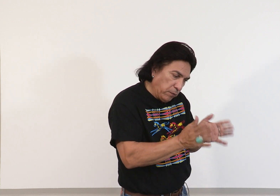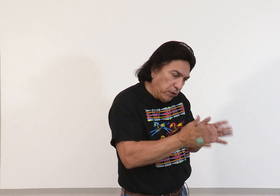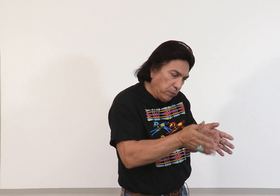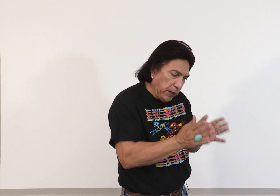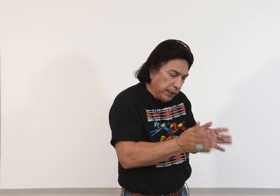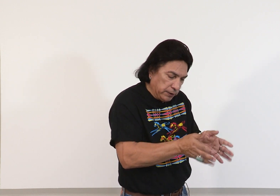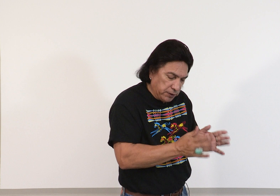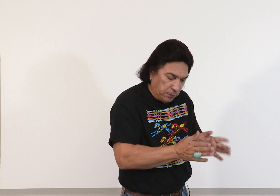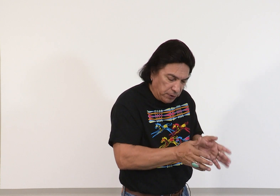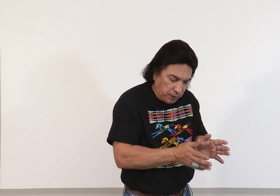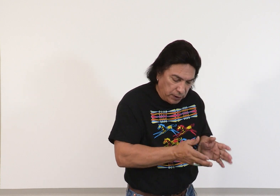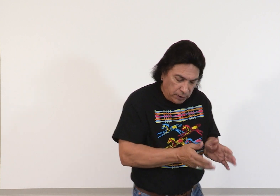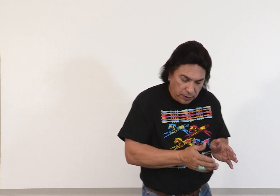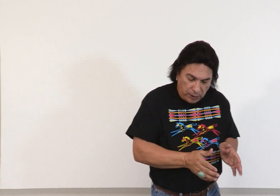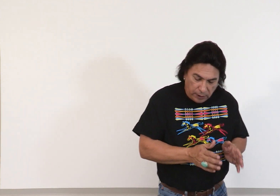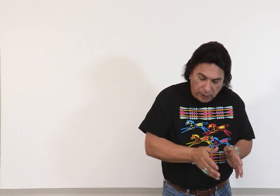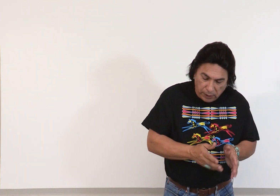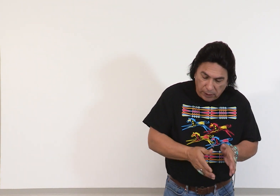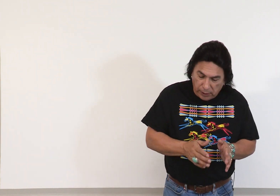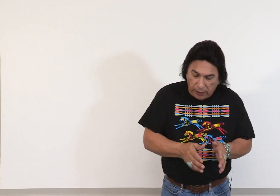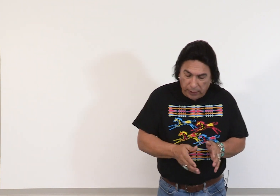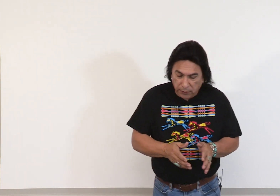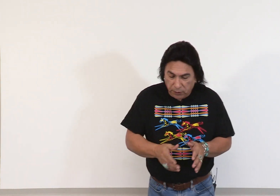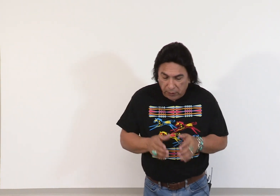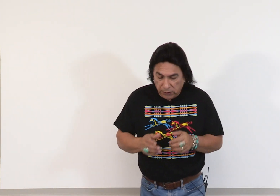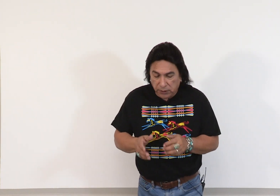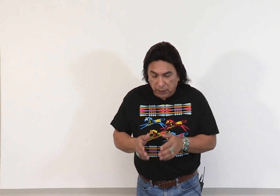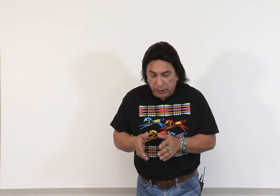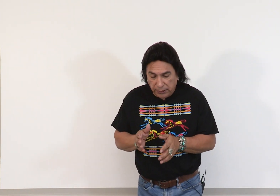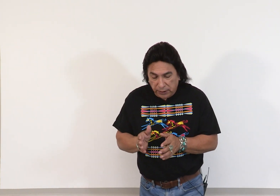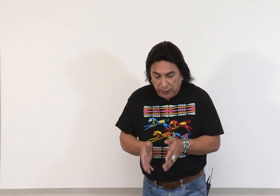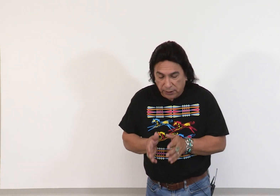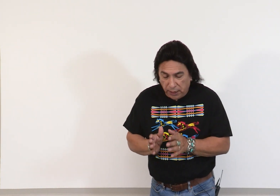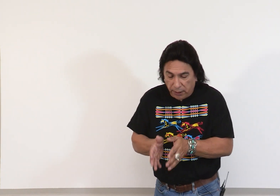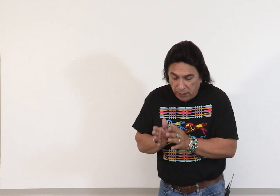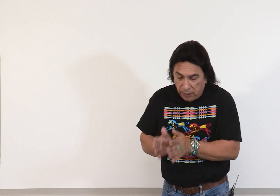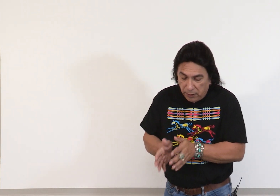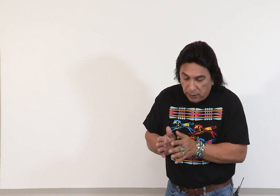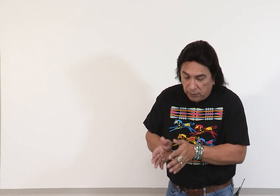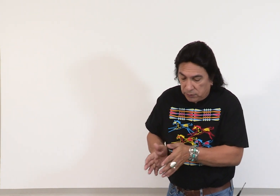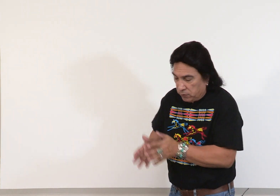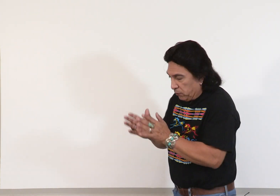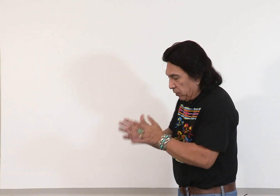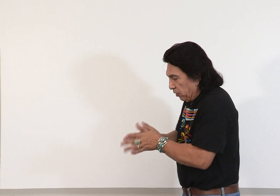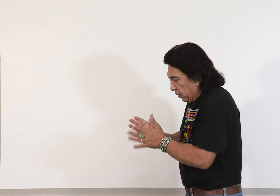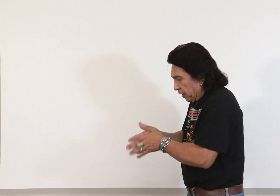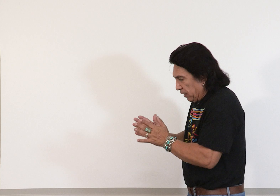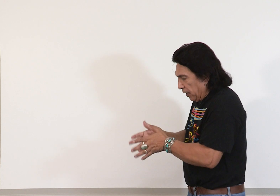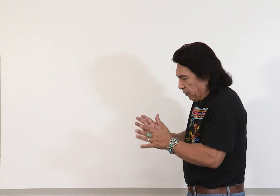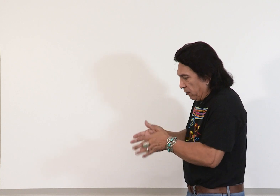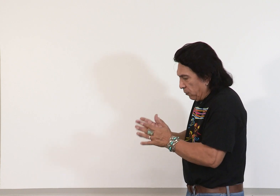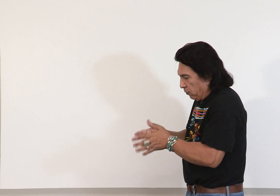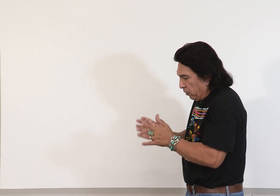You're making something. And so that's that sign. So it look like that. Work.